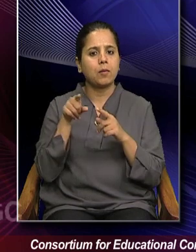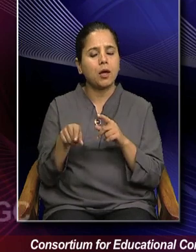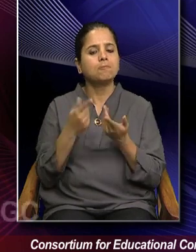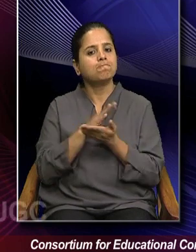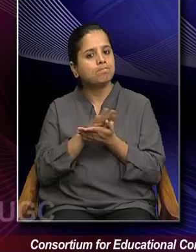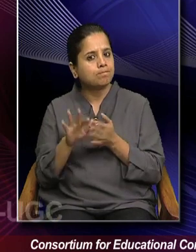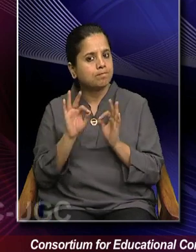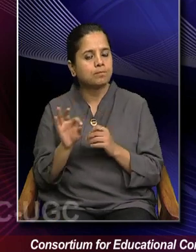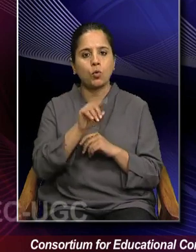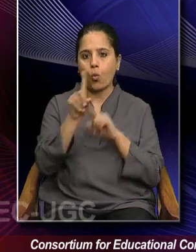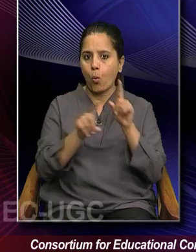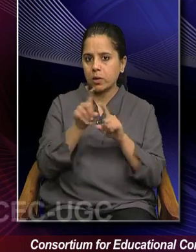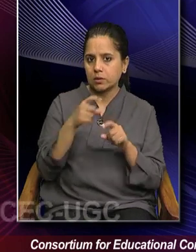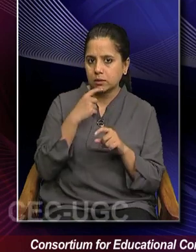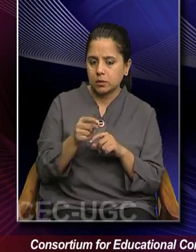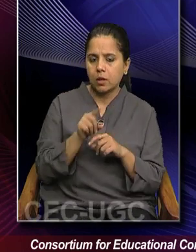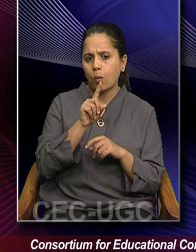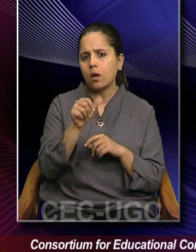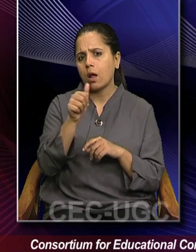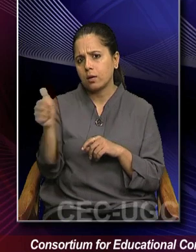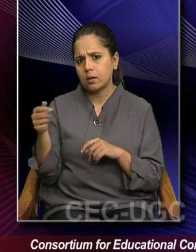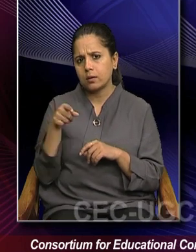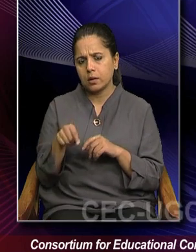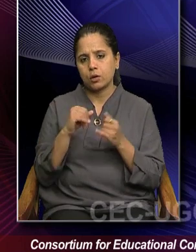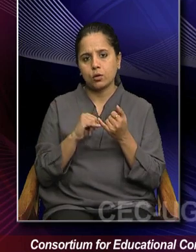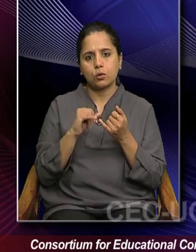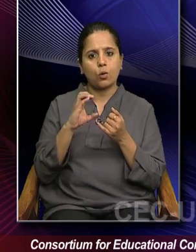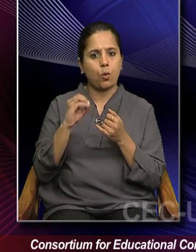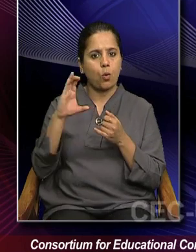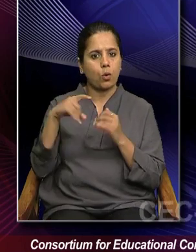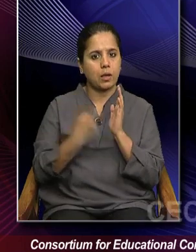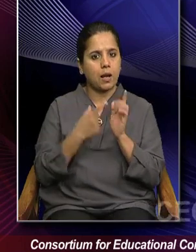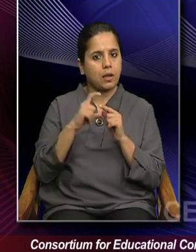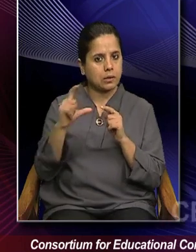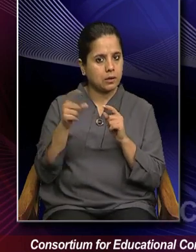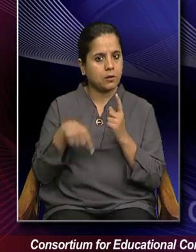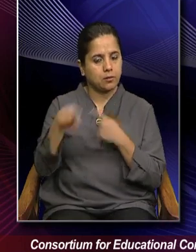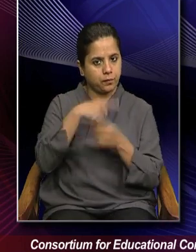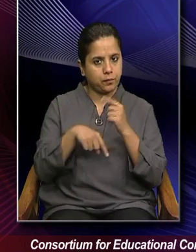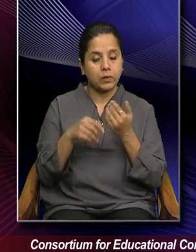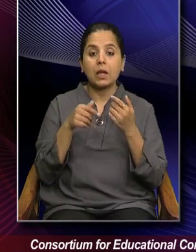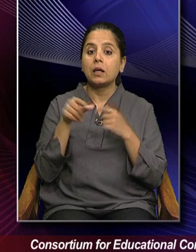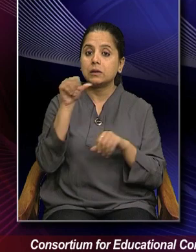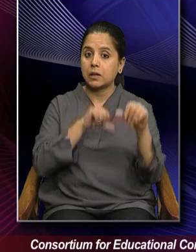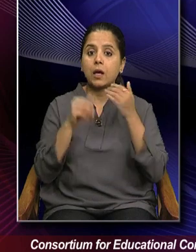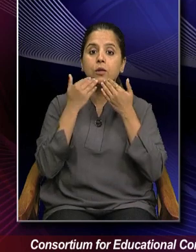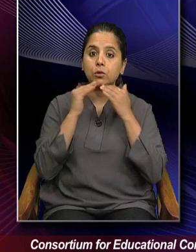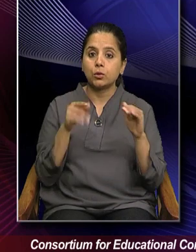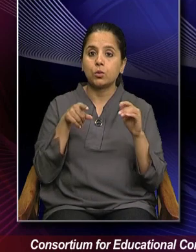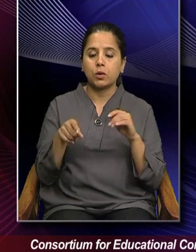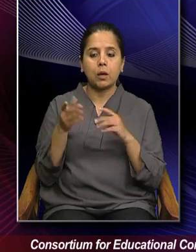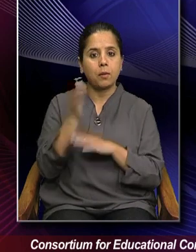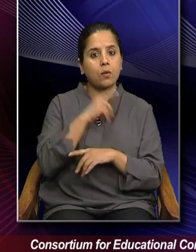by questioning one another in a Socratic circle. Science students, they